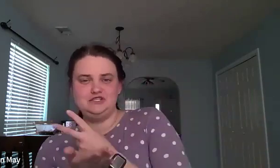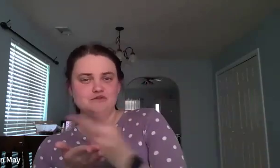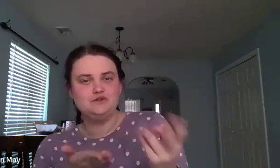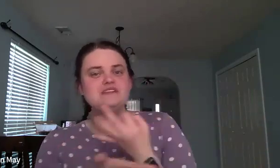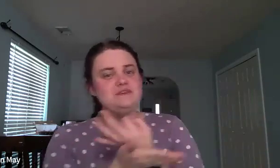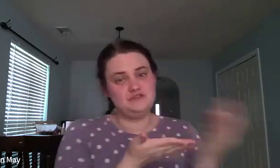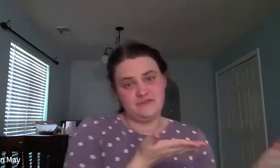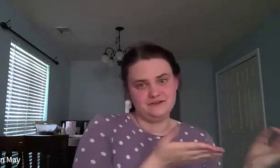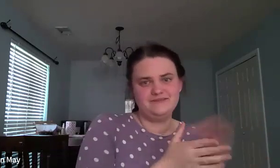You lose, that means you fail.